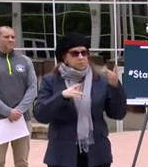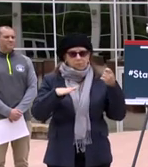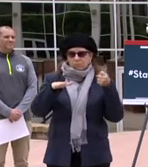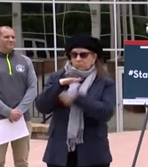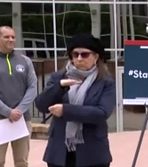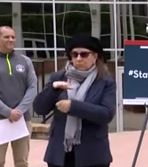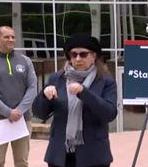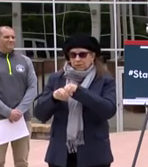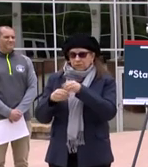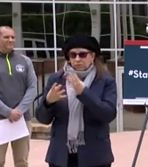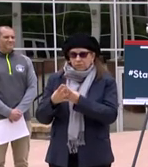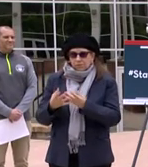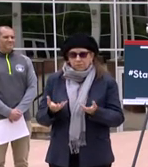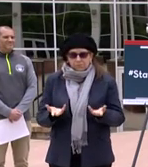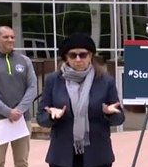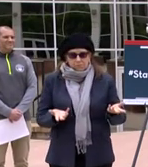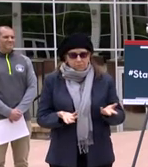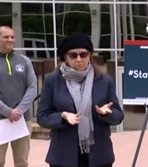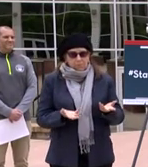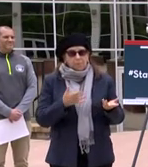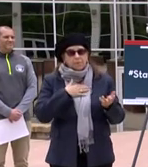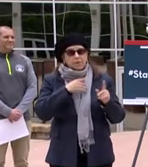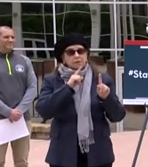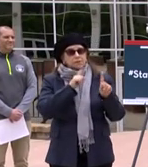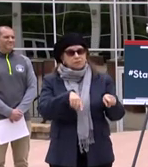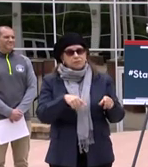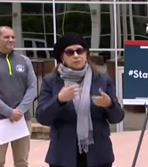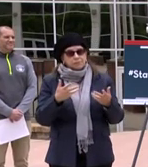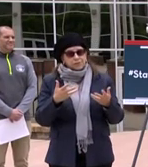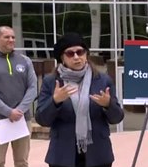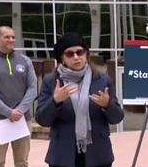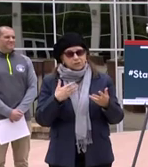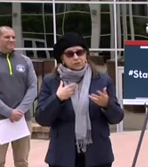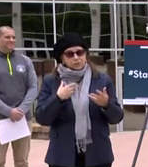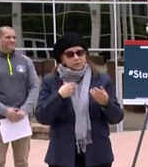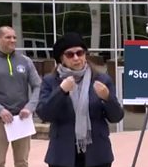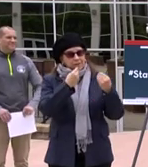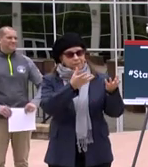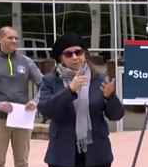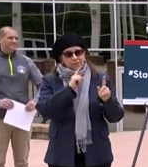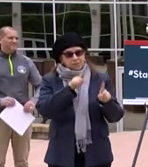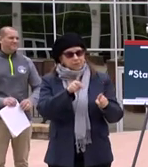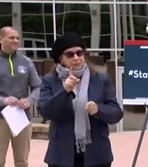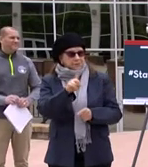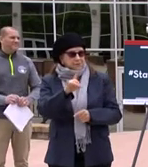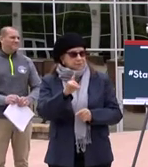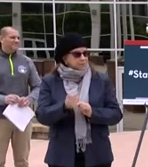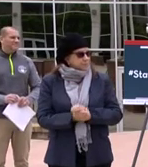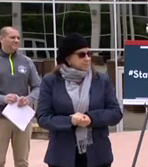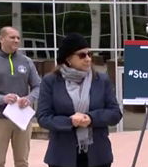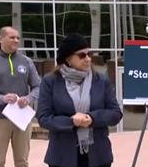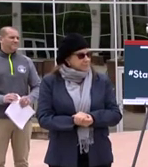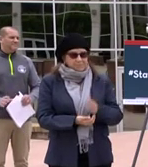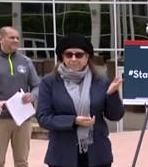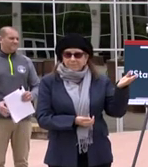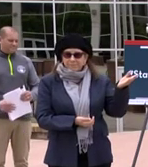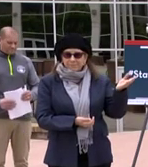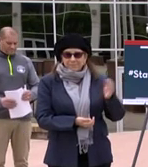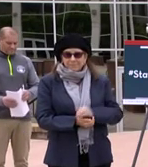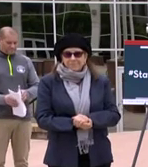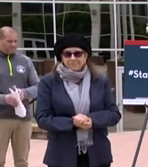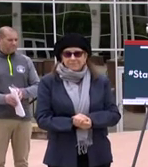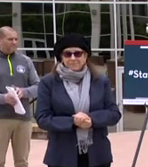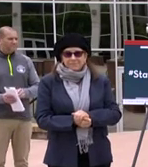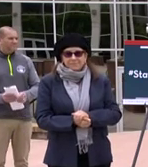What do you think of that? I answered Sam at length. Can I ask about the DYRS numbers? Is that